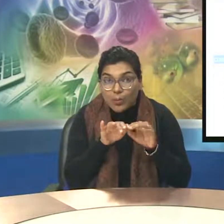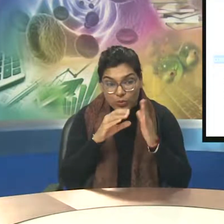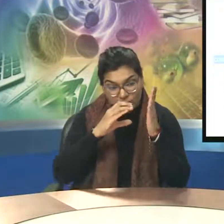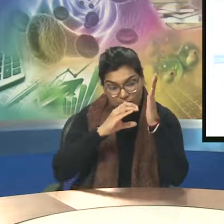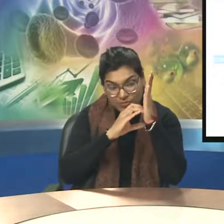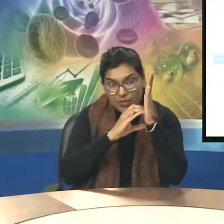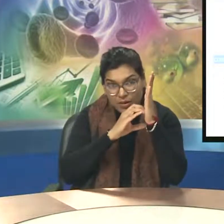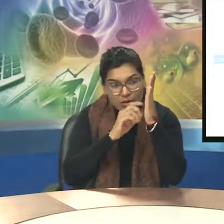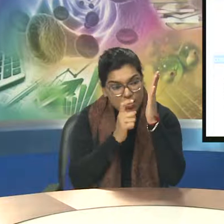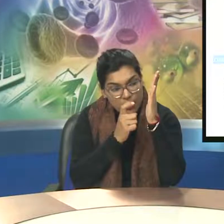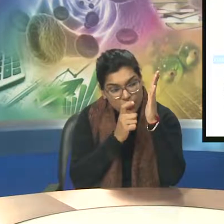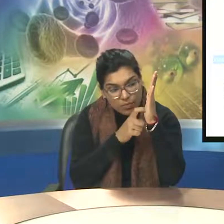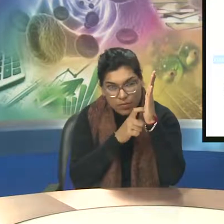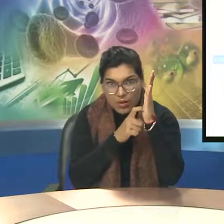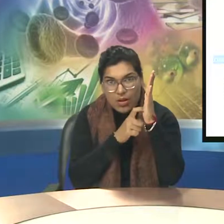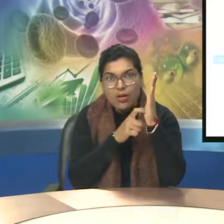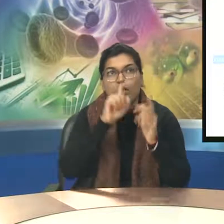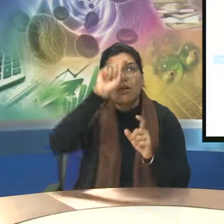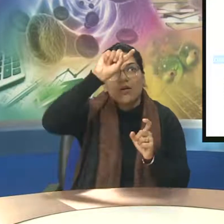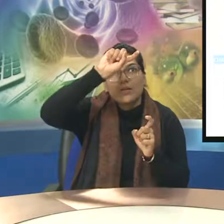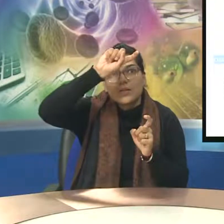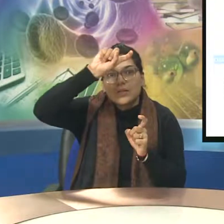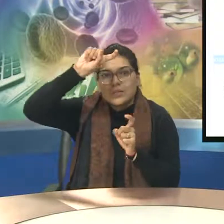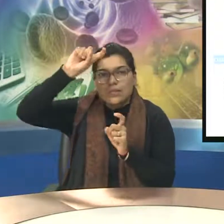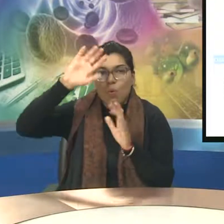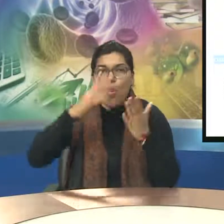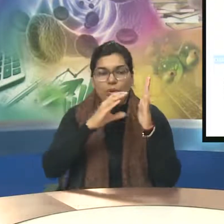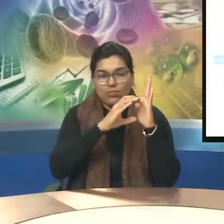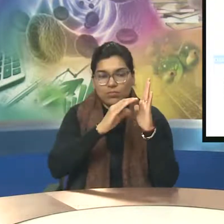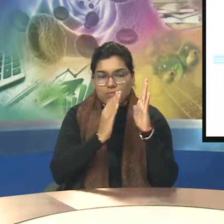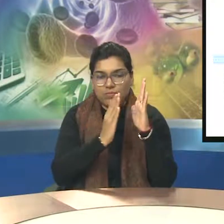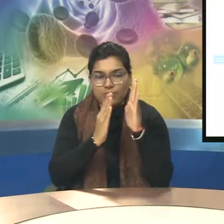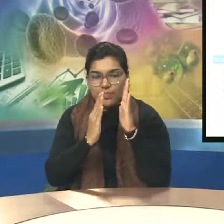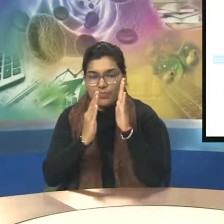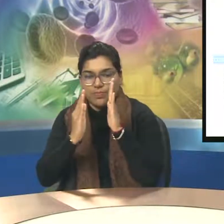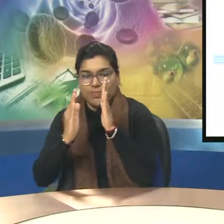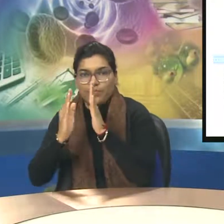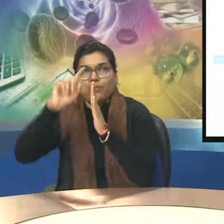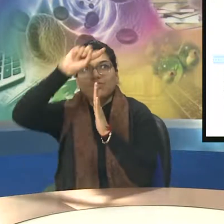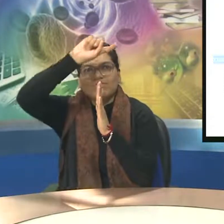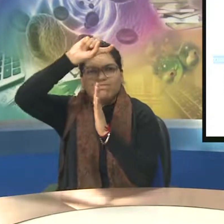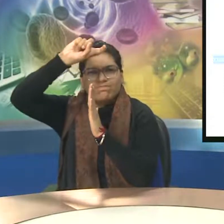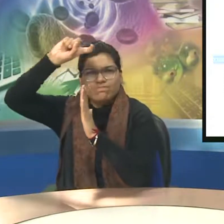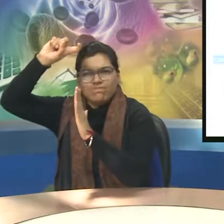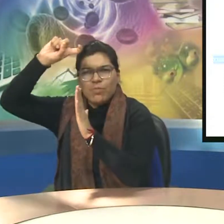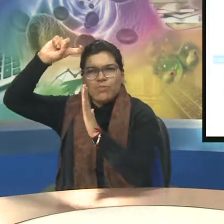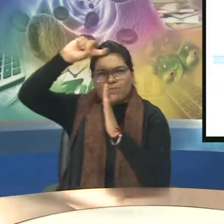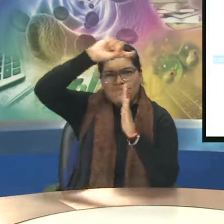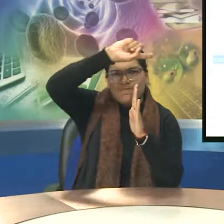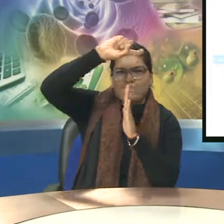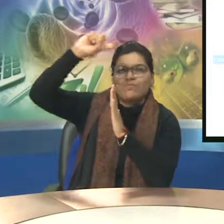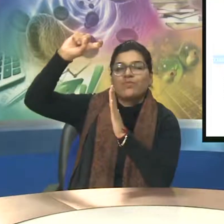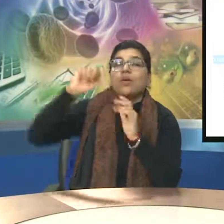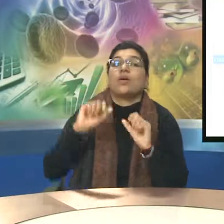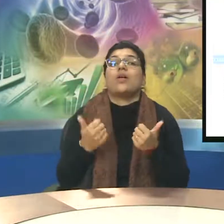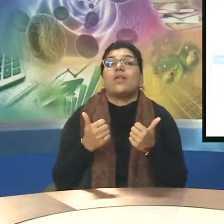and look from one part to the second part particularly. You can select the